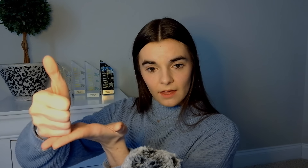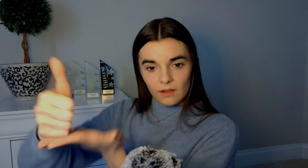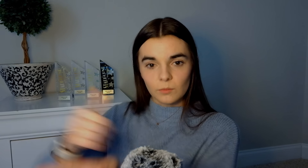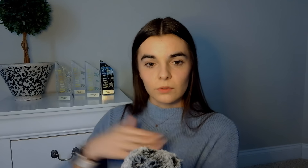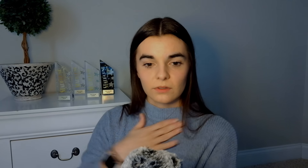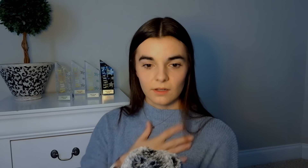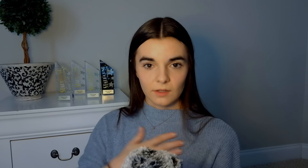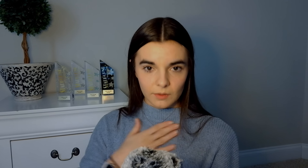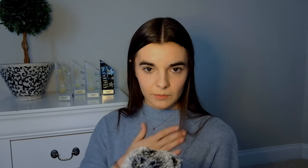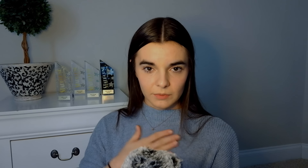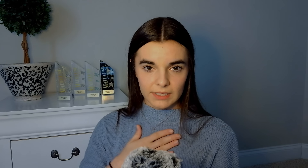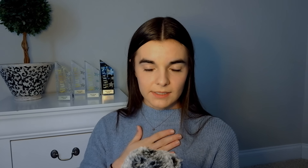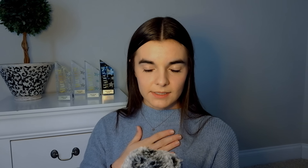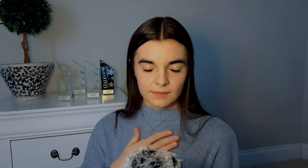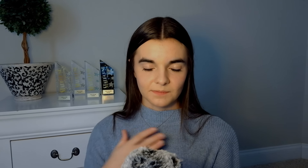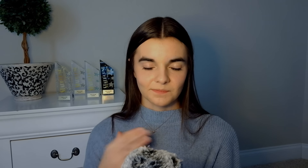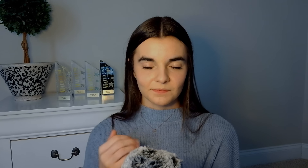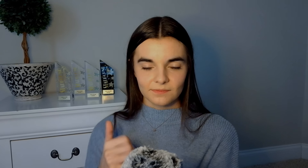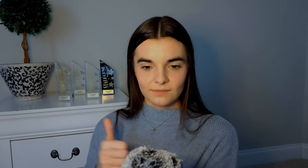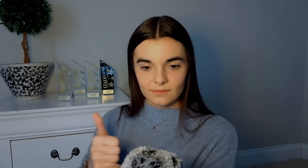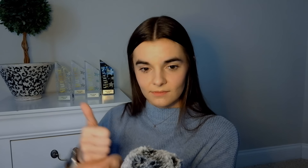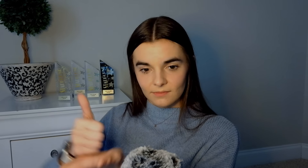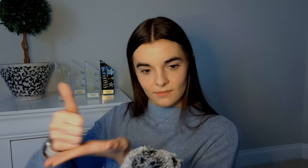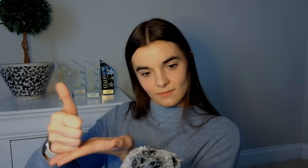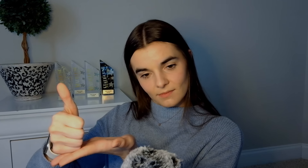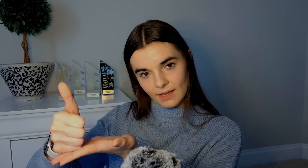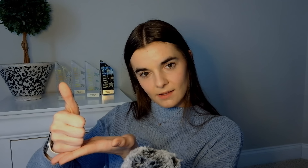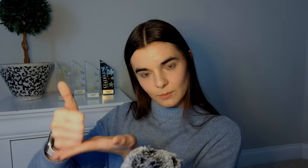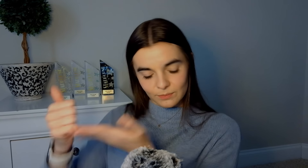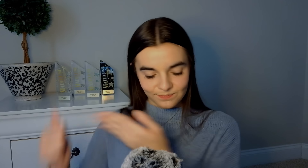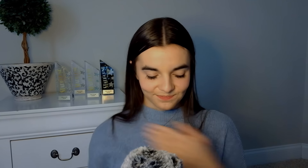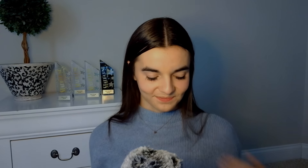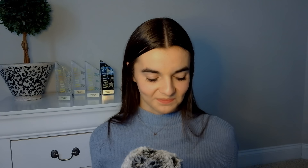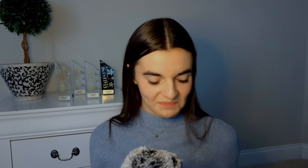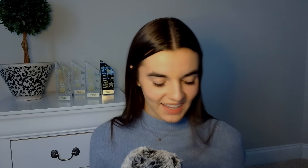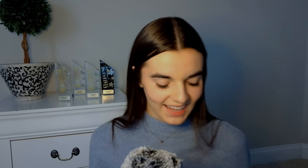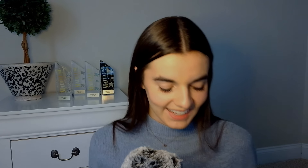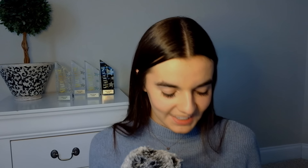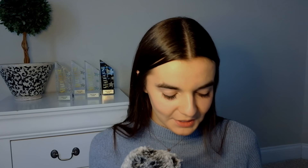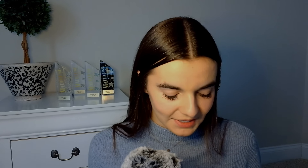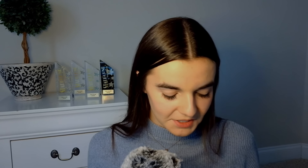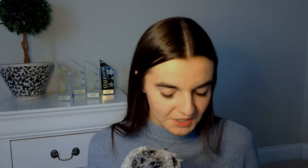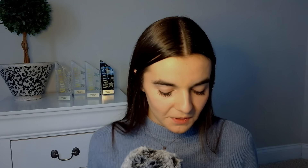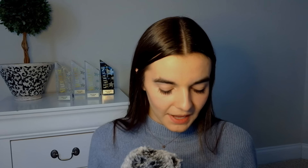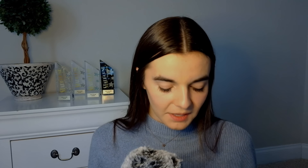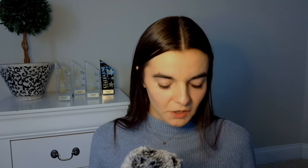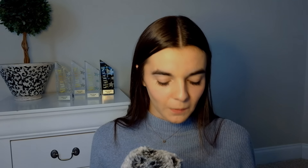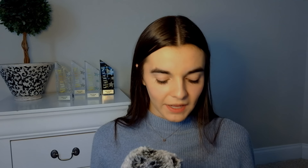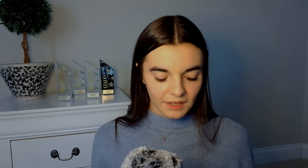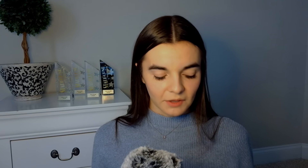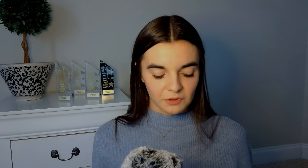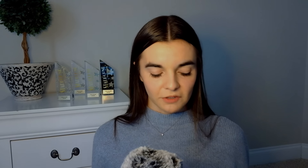Help, please. Help. Let's do a quick review.